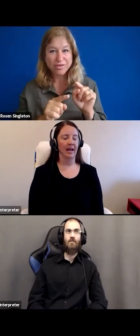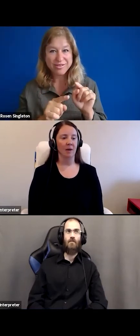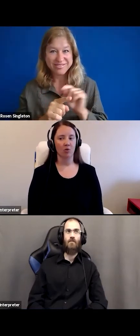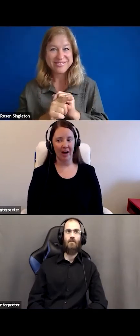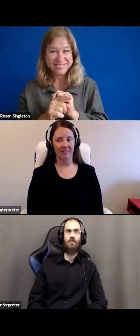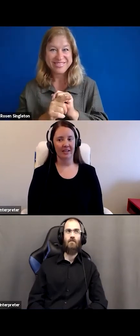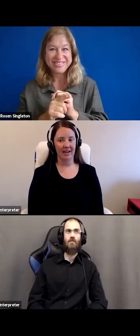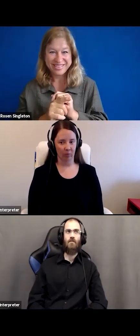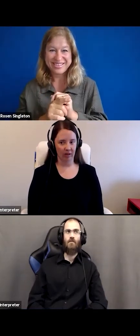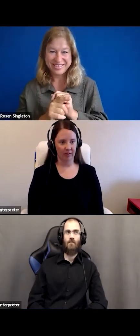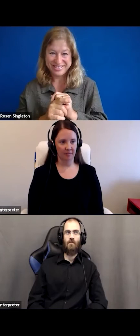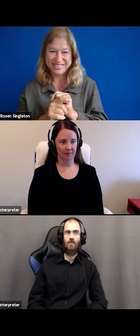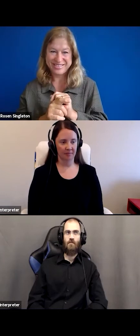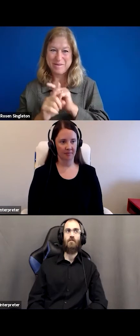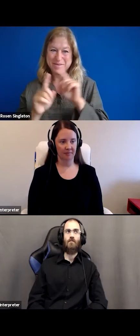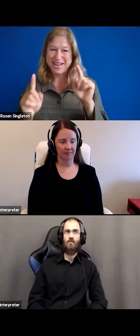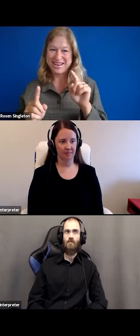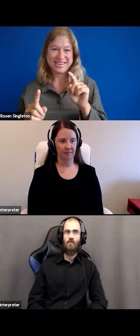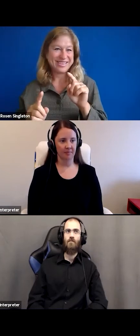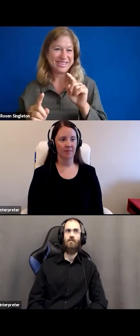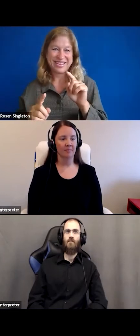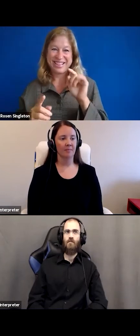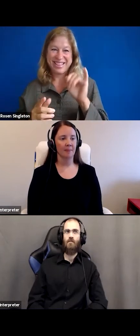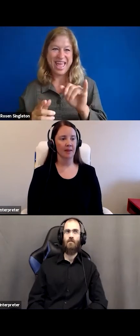using a private network.